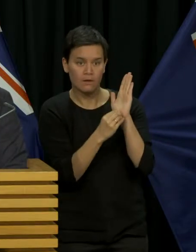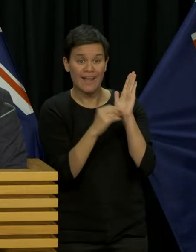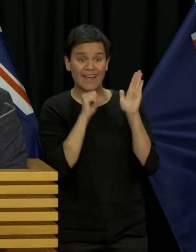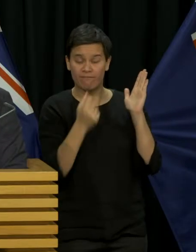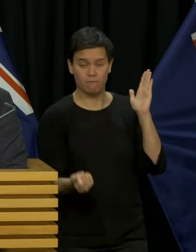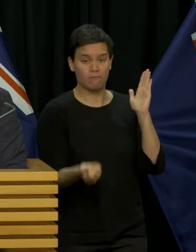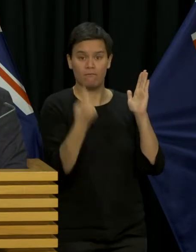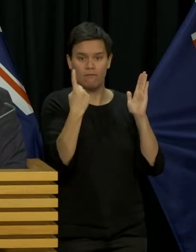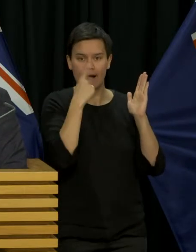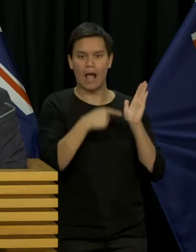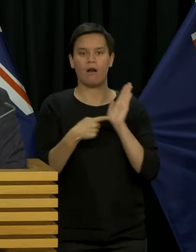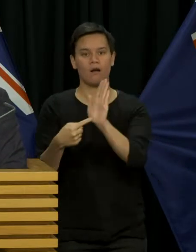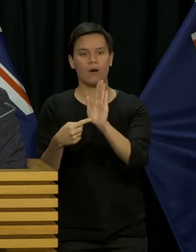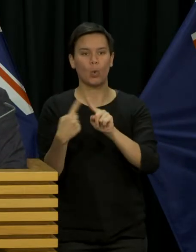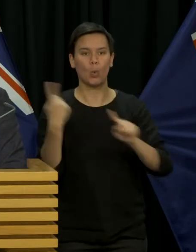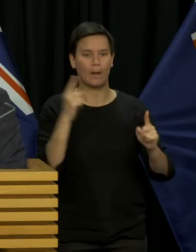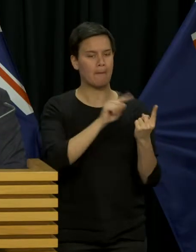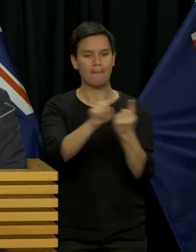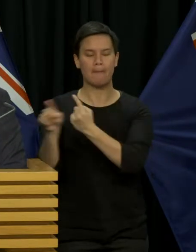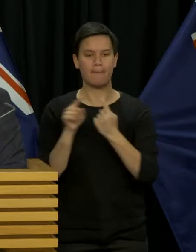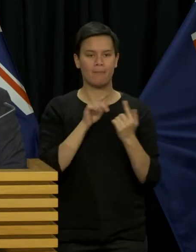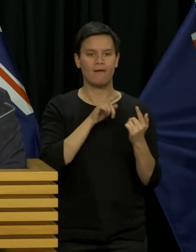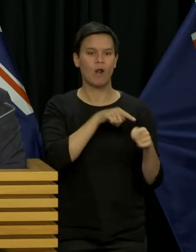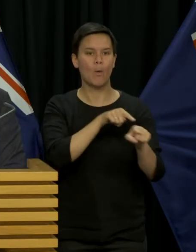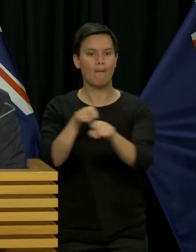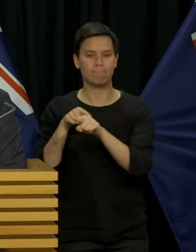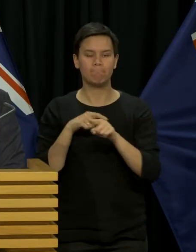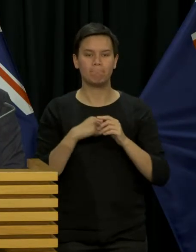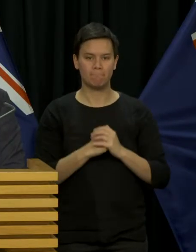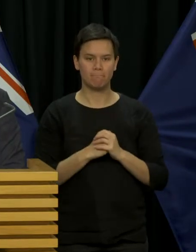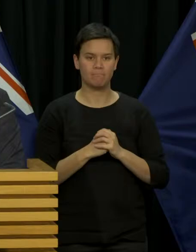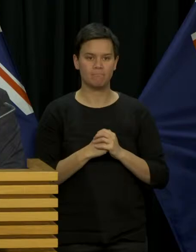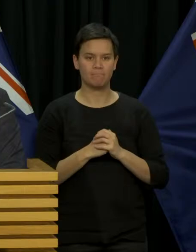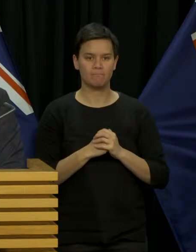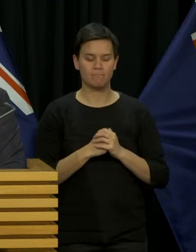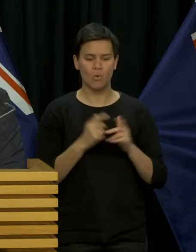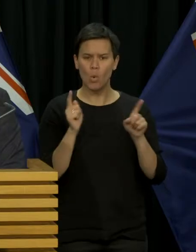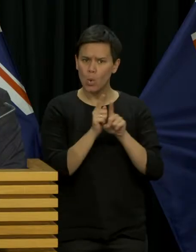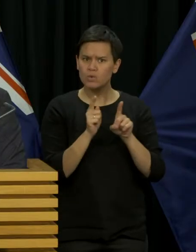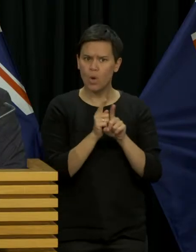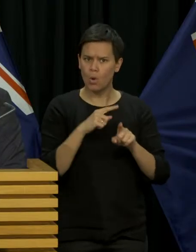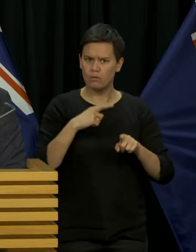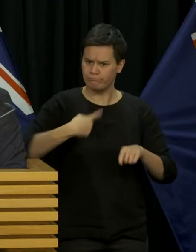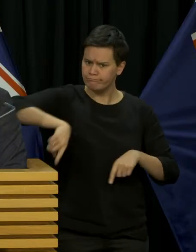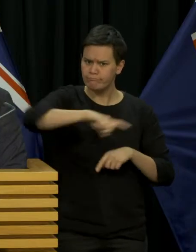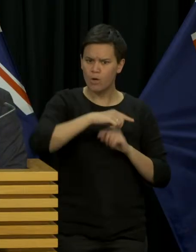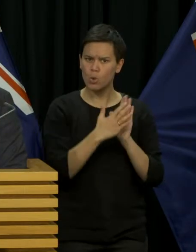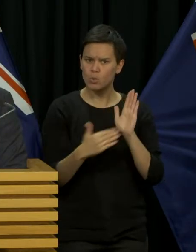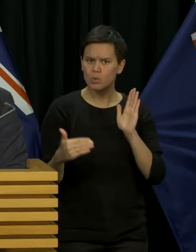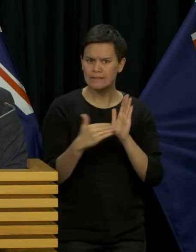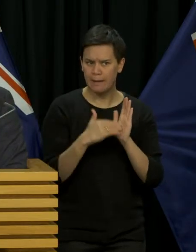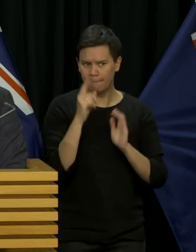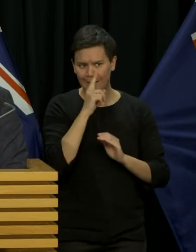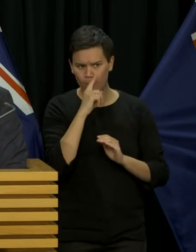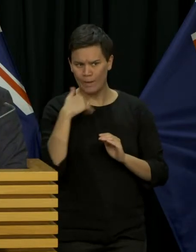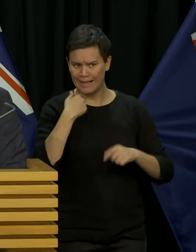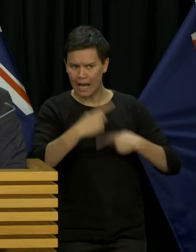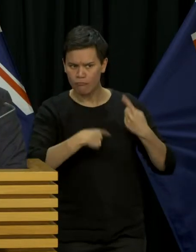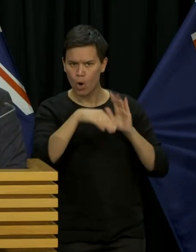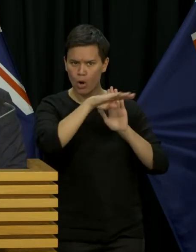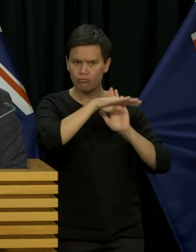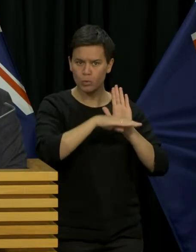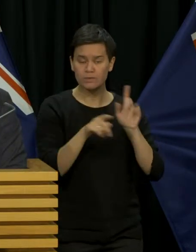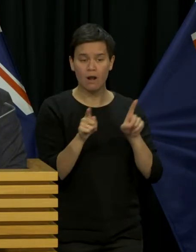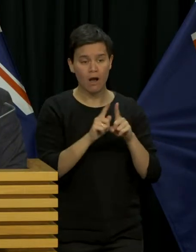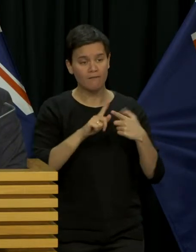as always, the basic health measures that everybody can take still apply. Stay home if you're sick, wash your